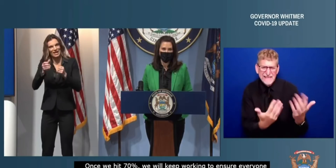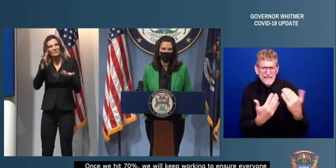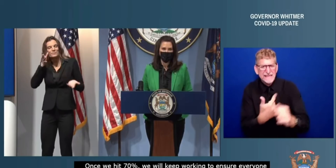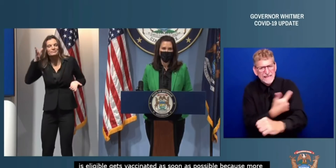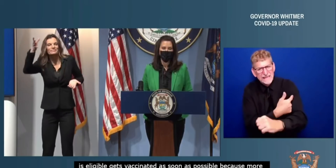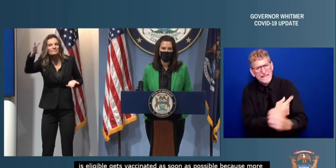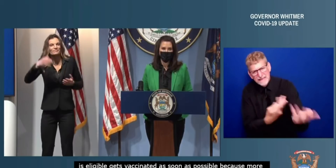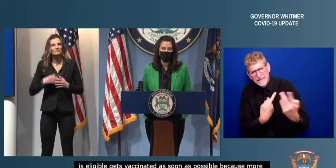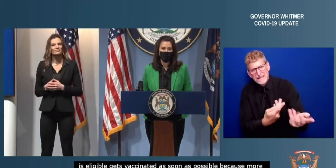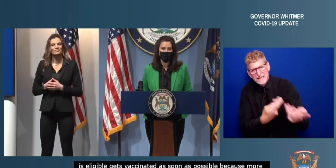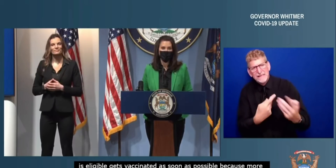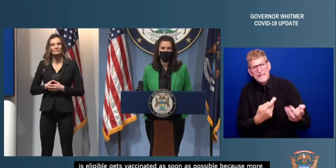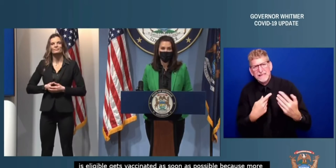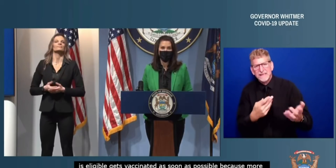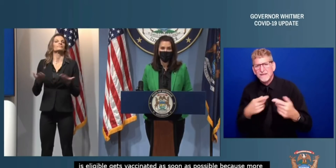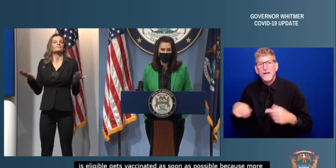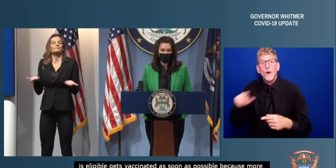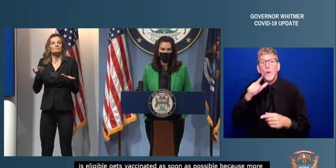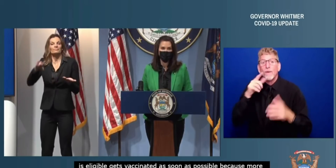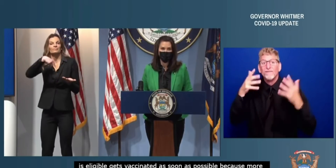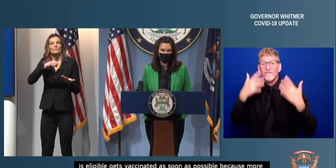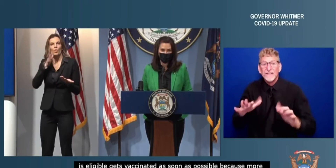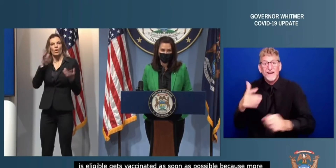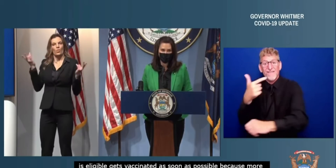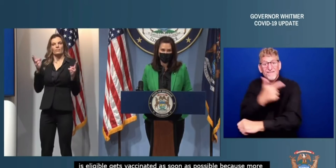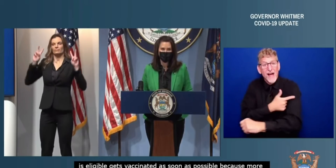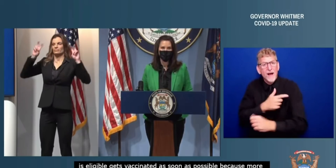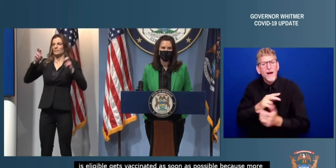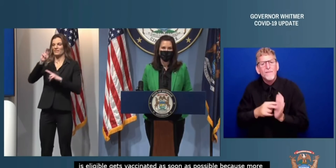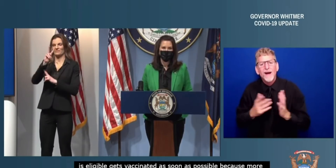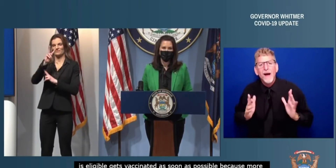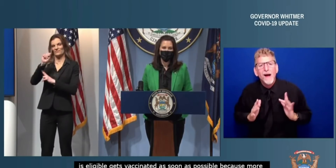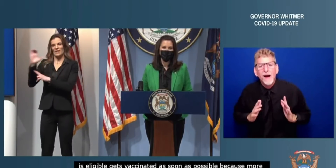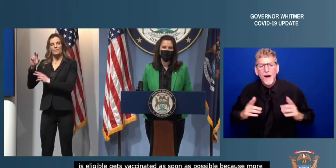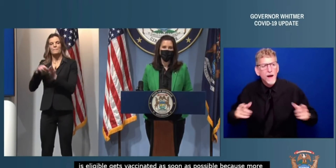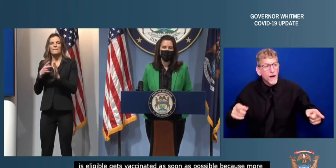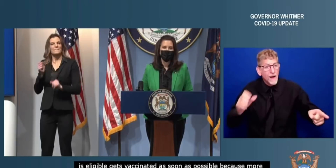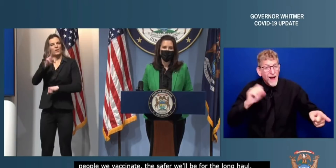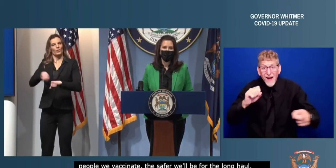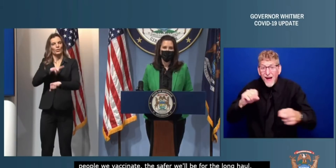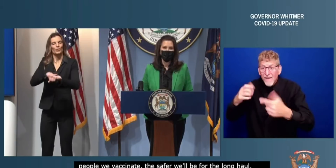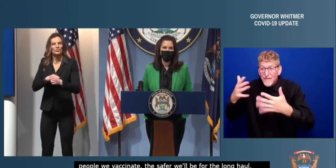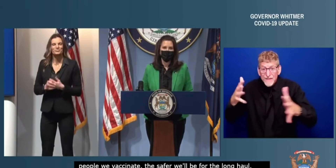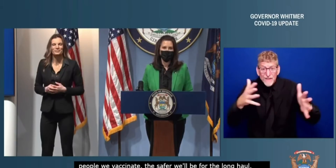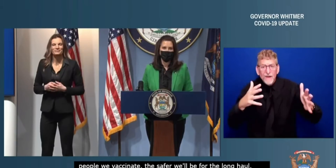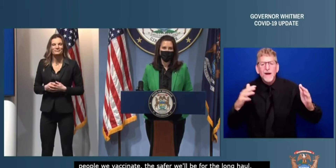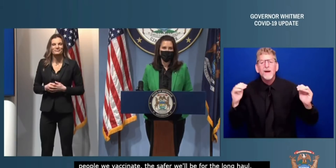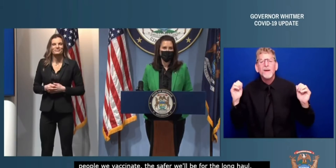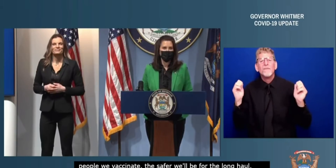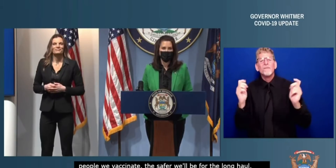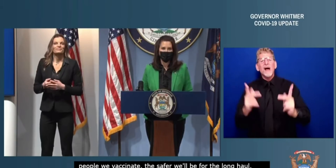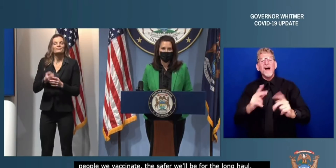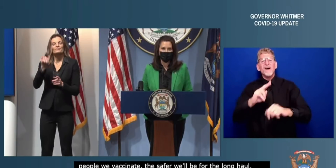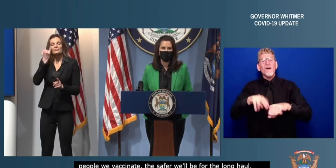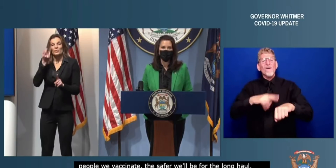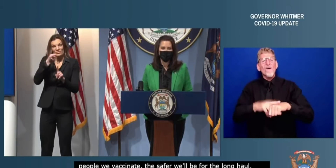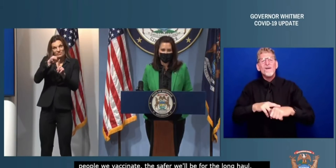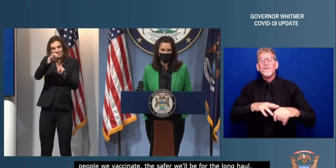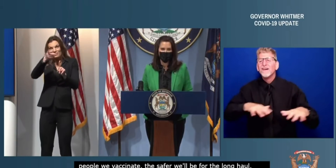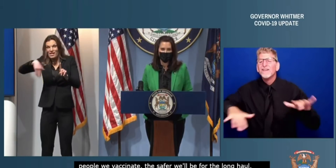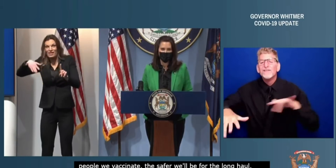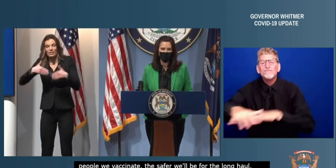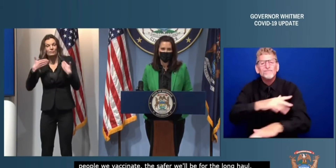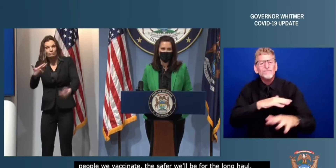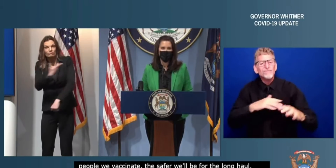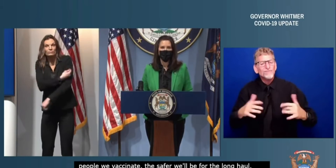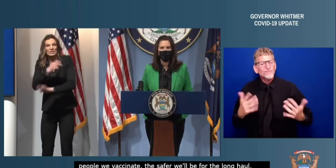haul. Together, we'll get back to normal. As I finish up, I want to urge you once again, if you haven't already, to